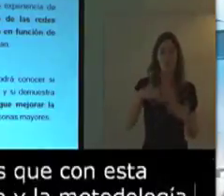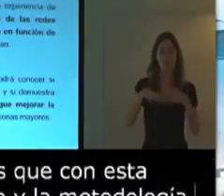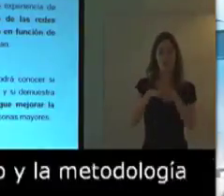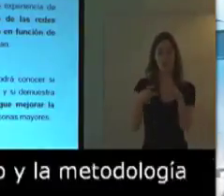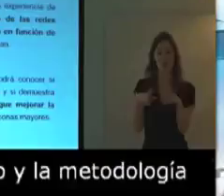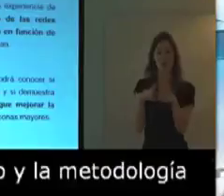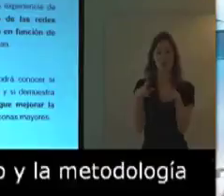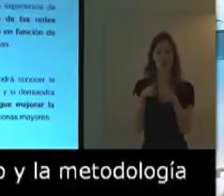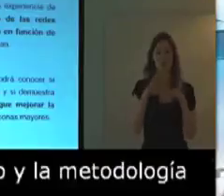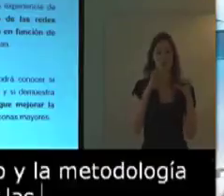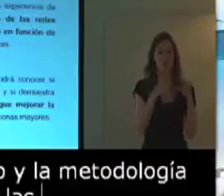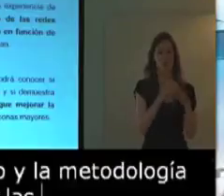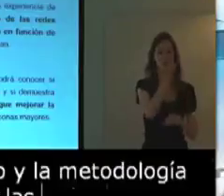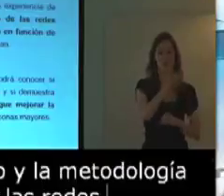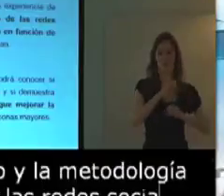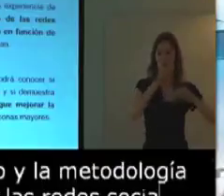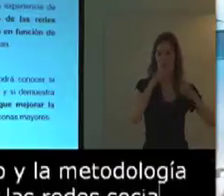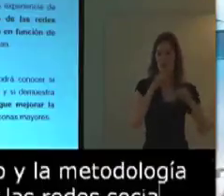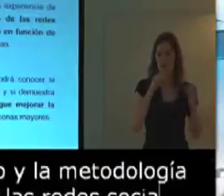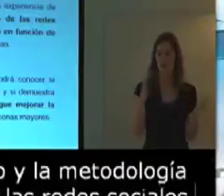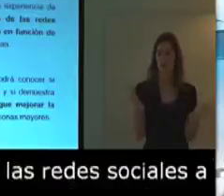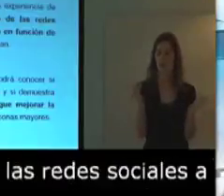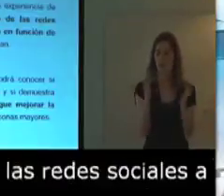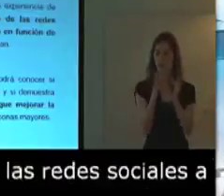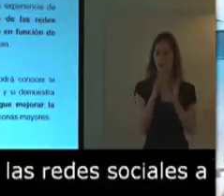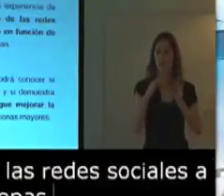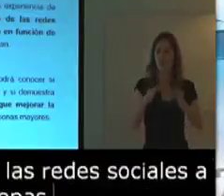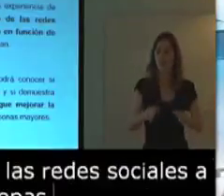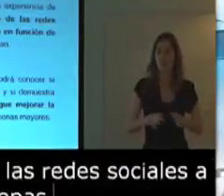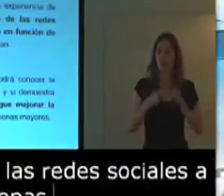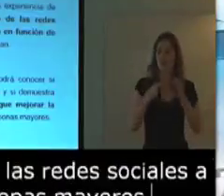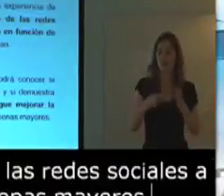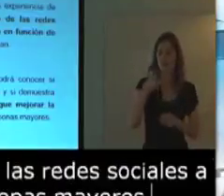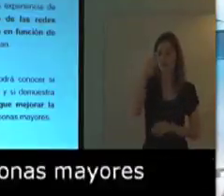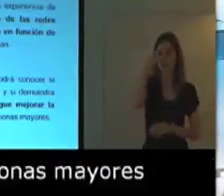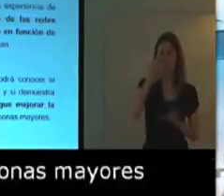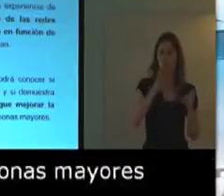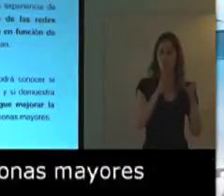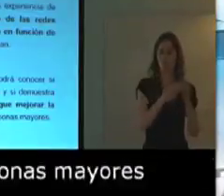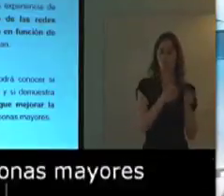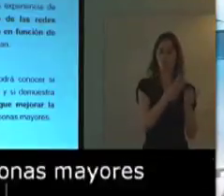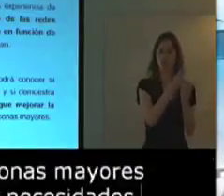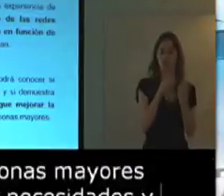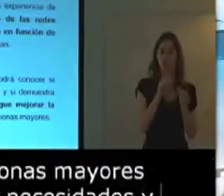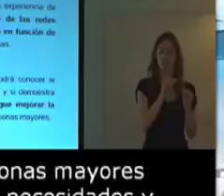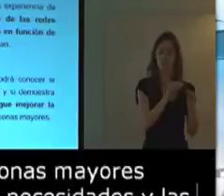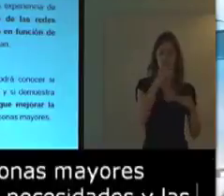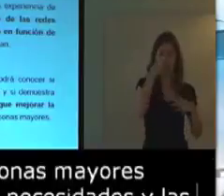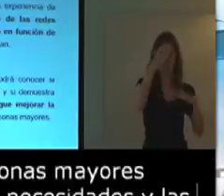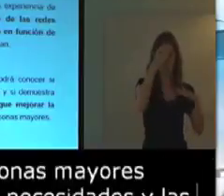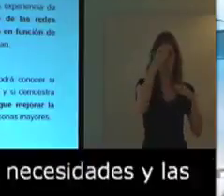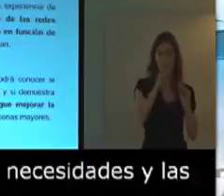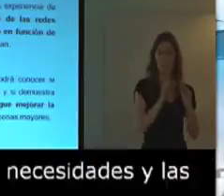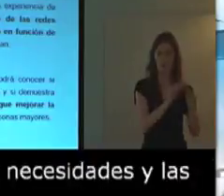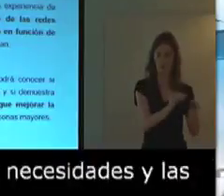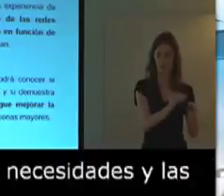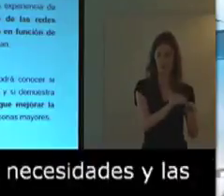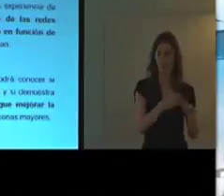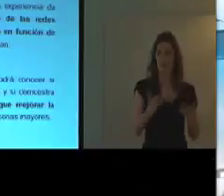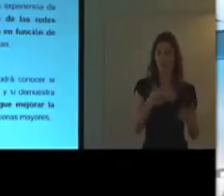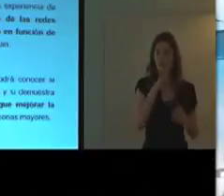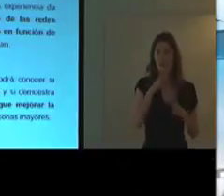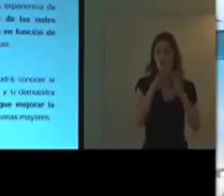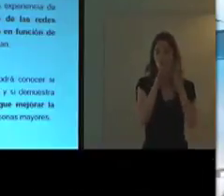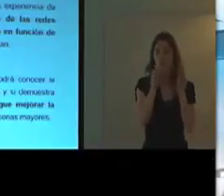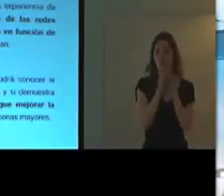this project. We're just trying to bring social media closer to the elderly, bearing in mind their expectations and needs.